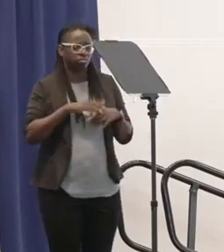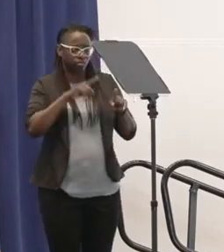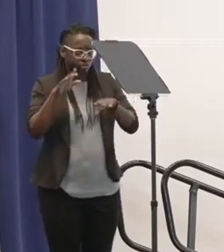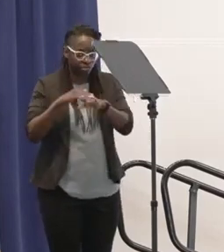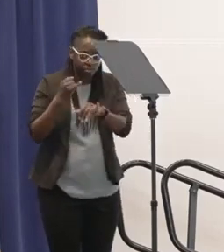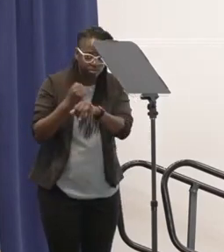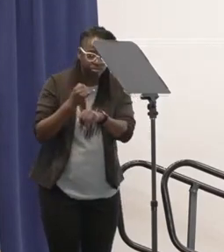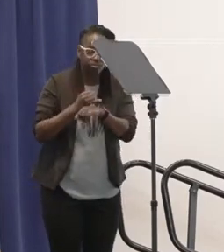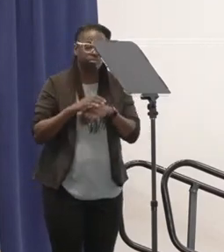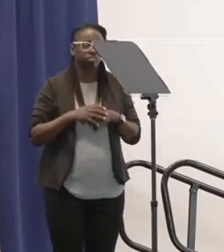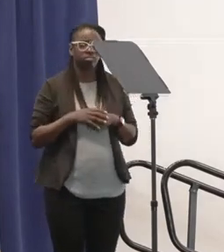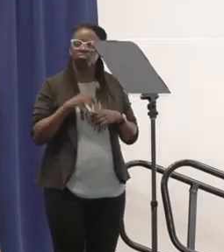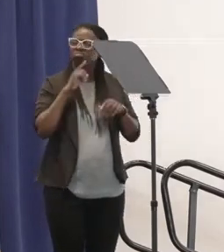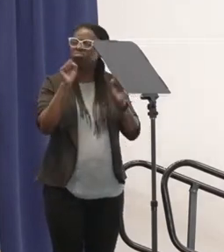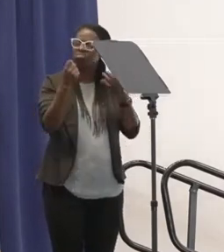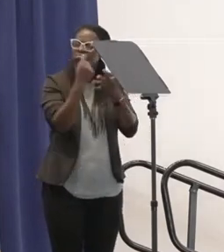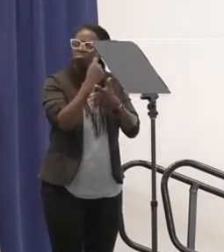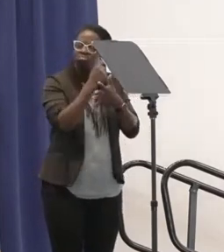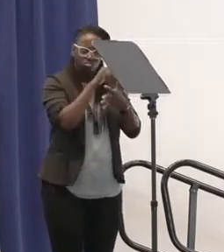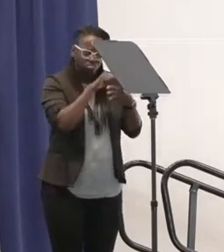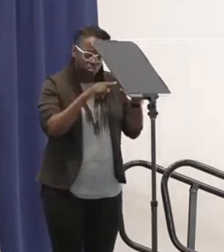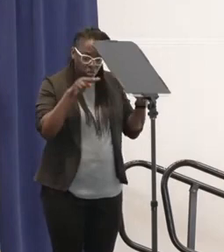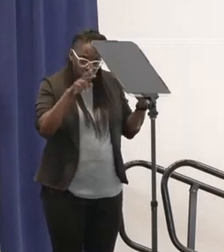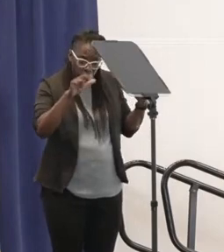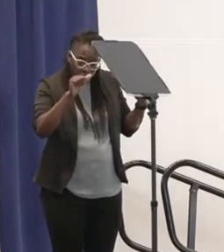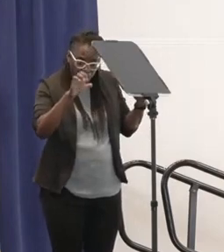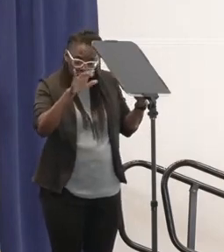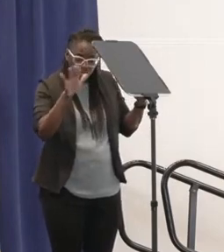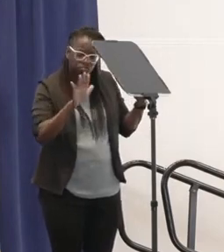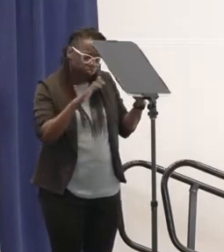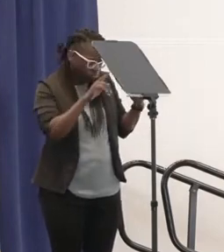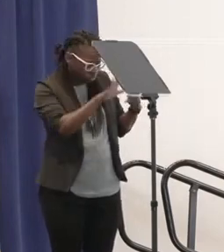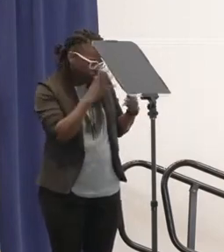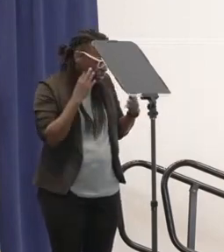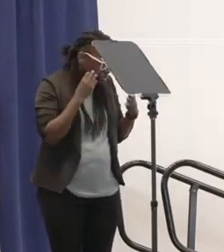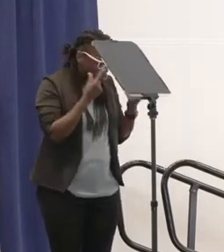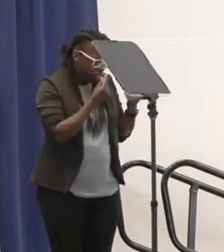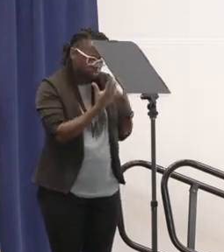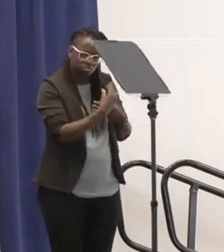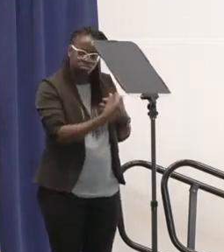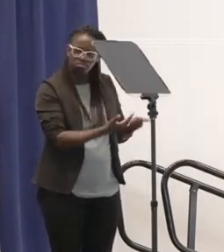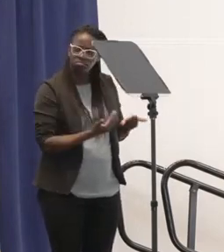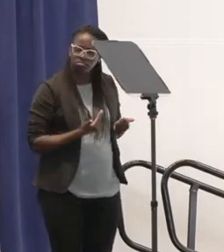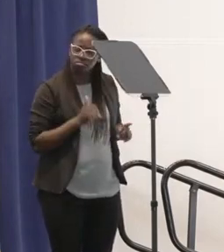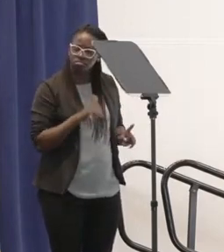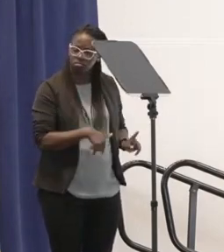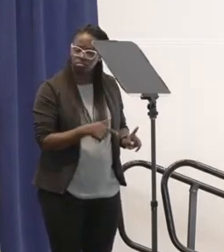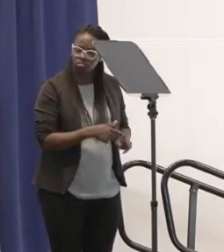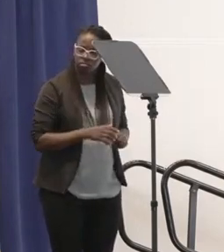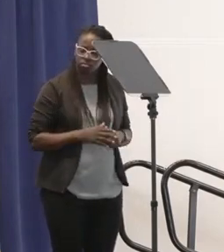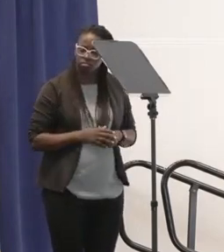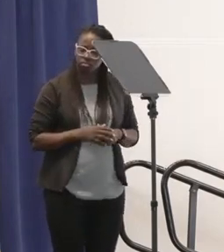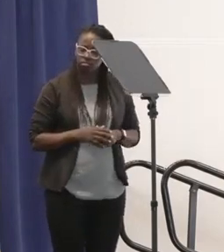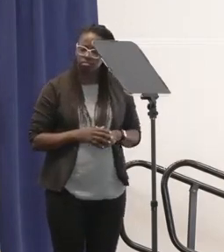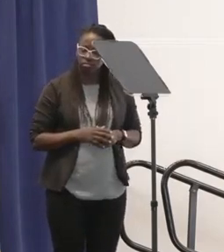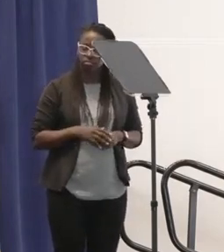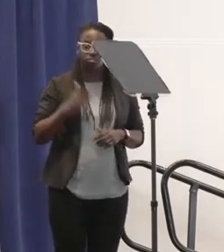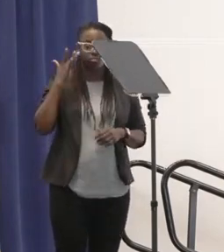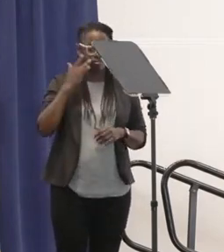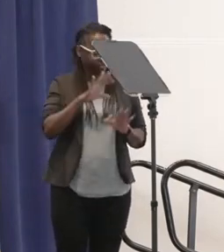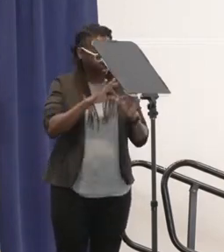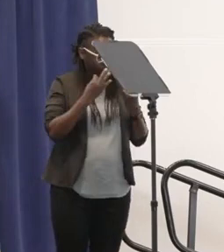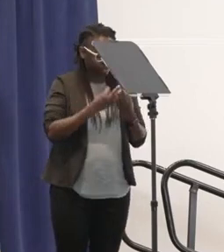for historically underrepresented students. That means looking at legacy admissions, at critical and